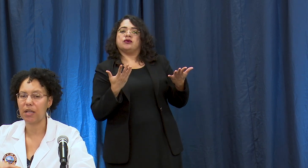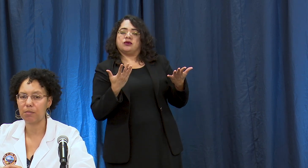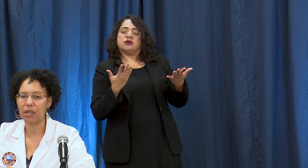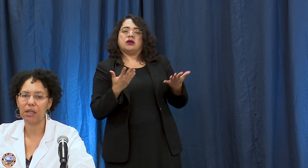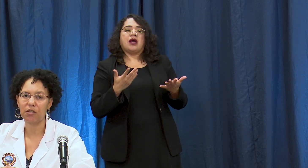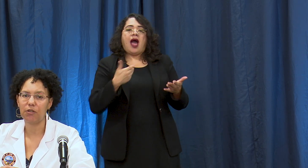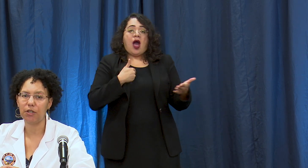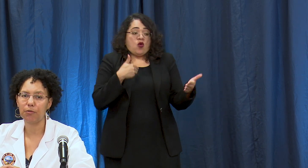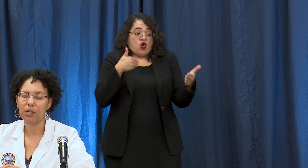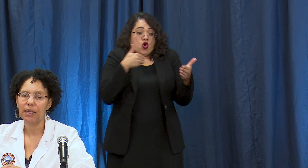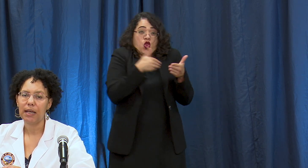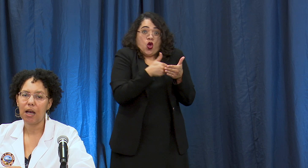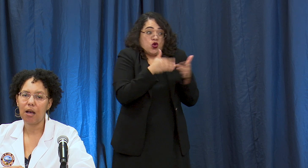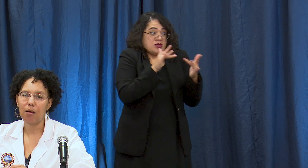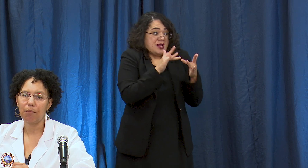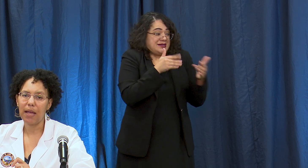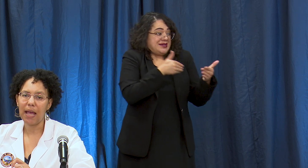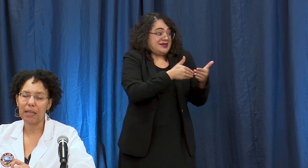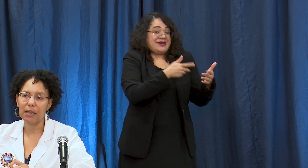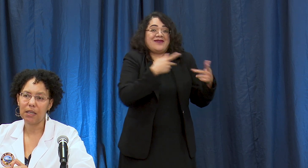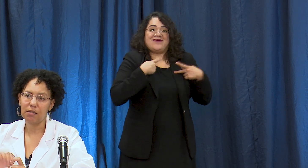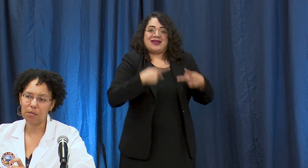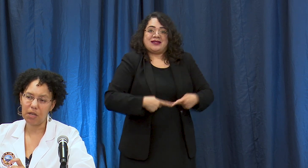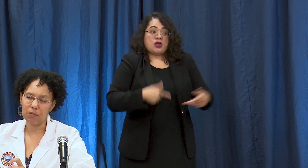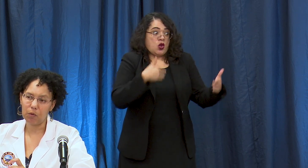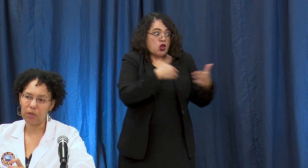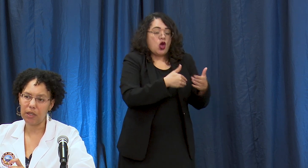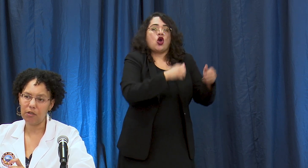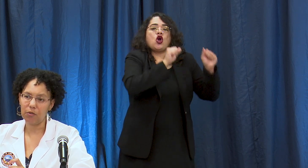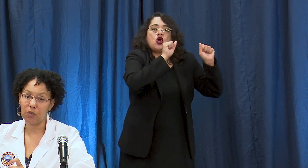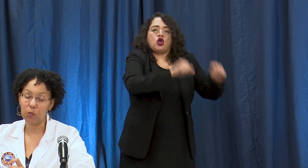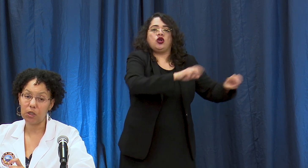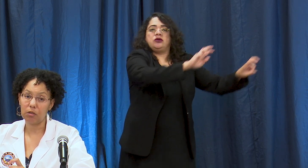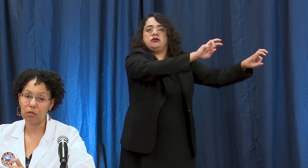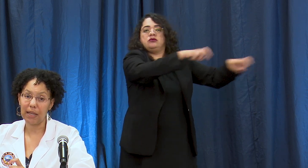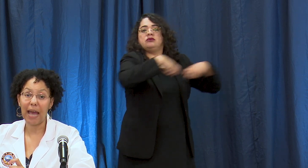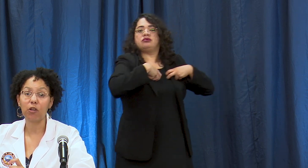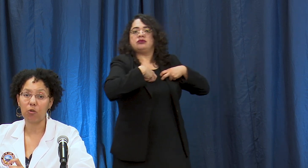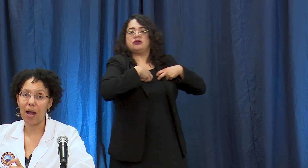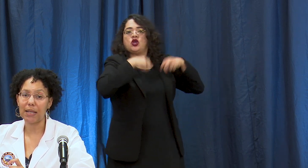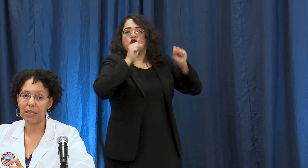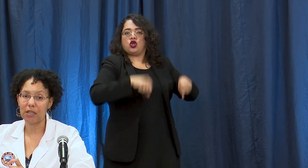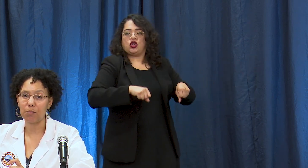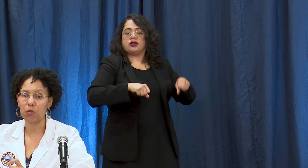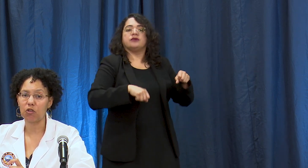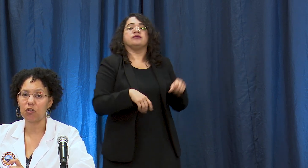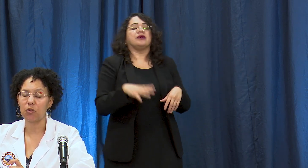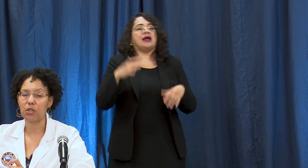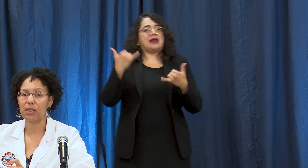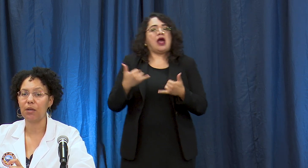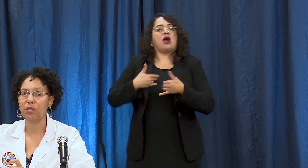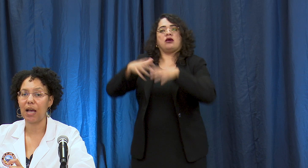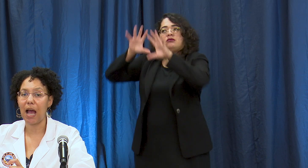could have transmitted it to you. And then sometimes what we can do is we'll categorize the exposure. So we'll say it was a